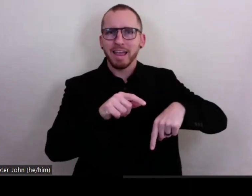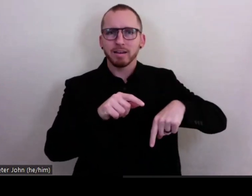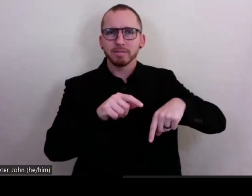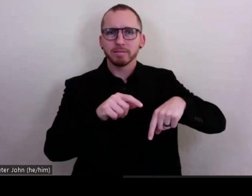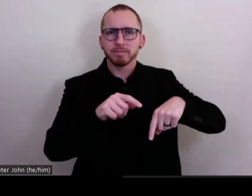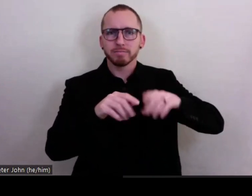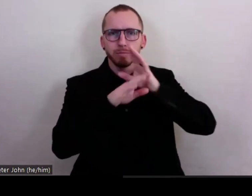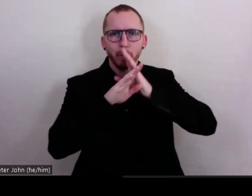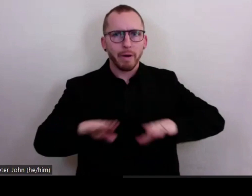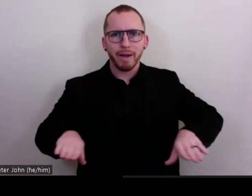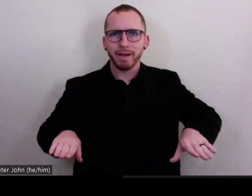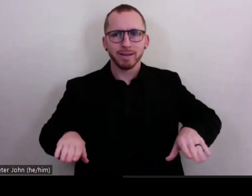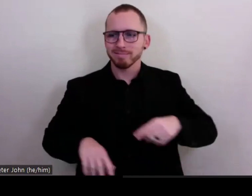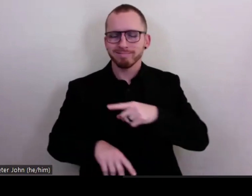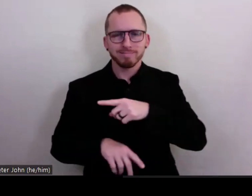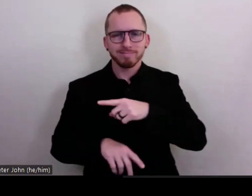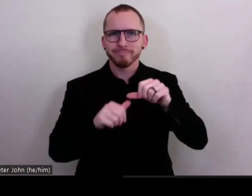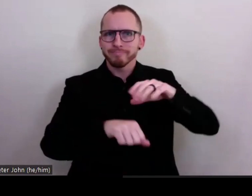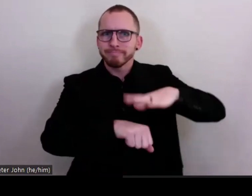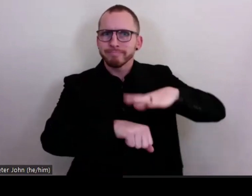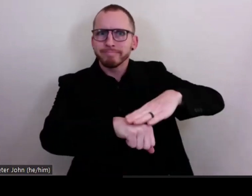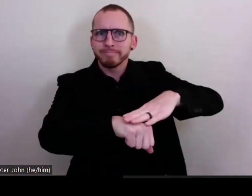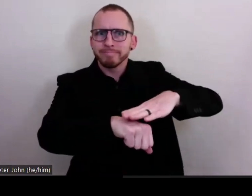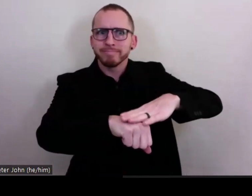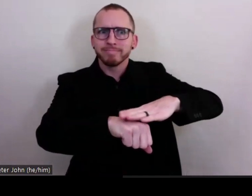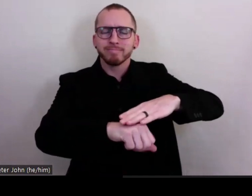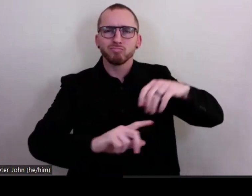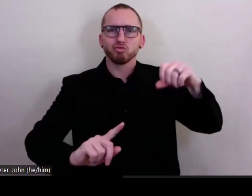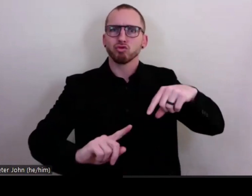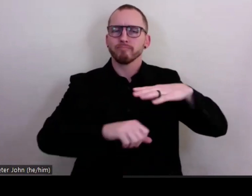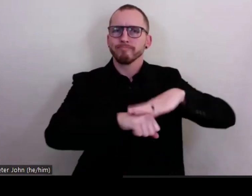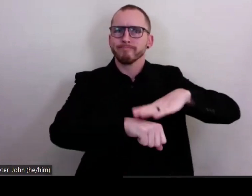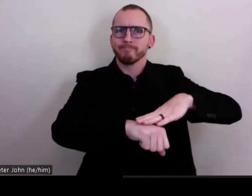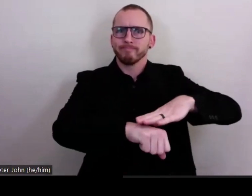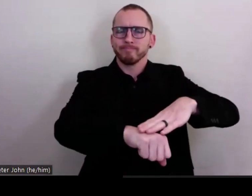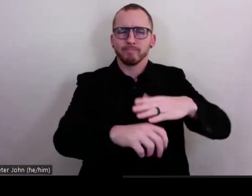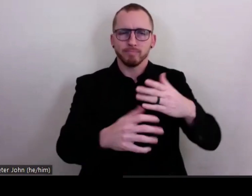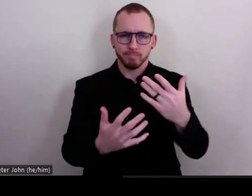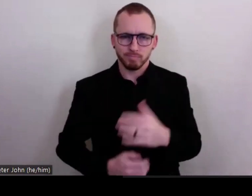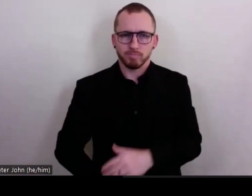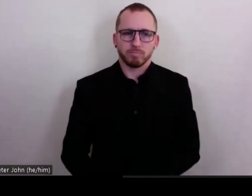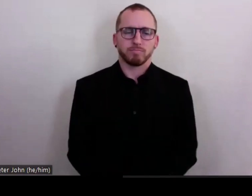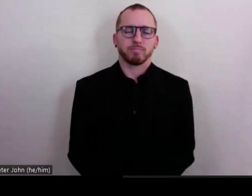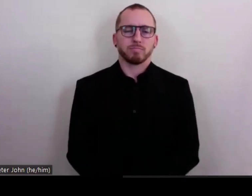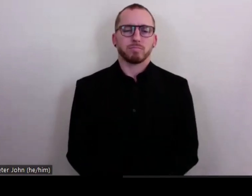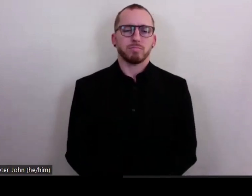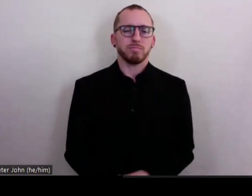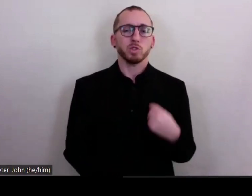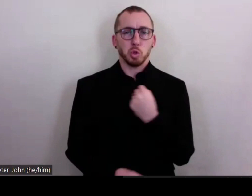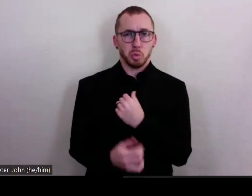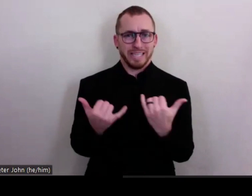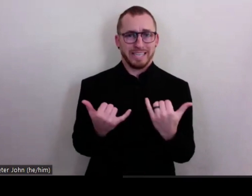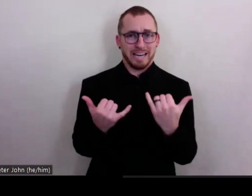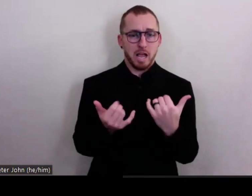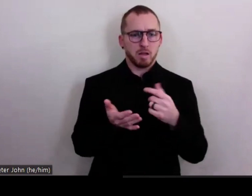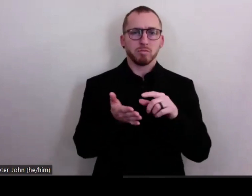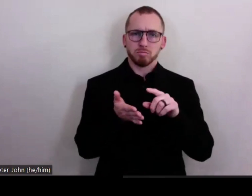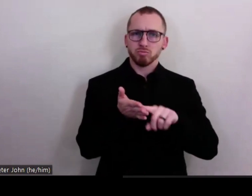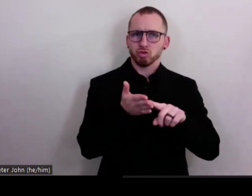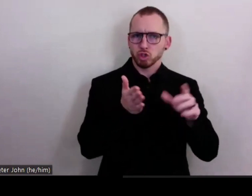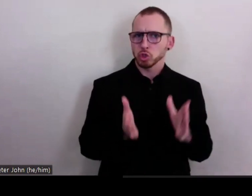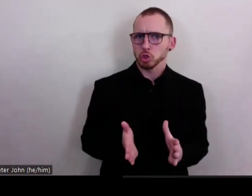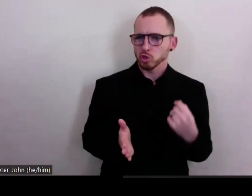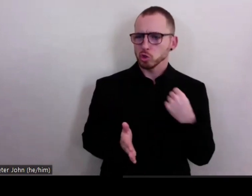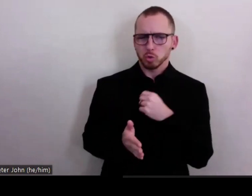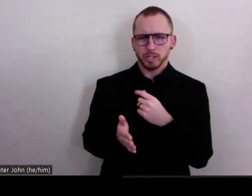that, okay? And so one of the things that we're doing is we're looking at all those things, this part, during treatment.